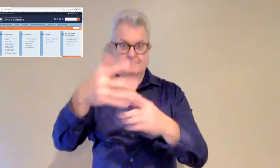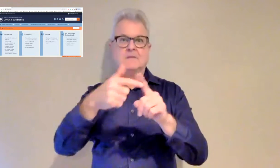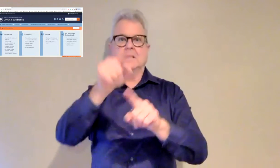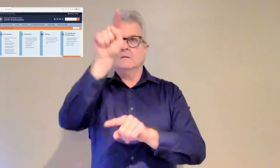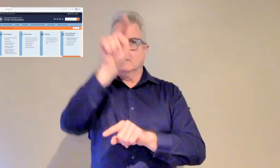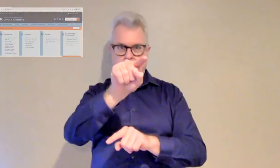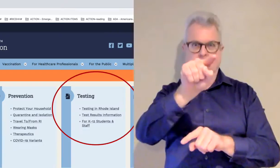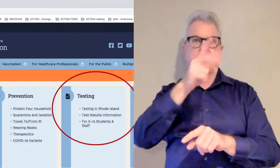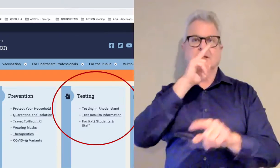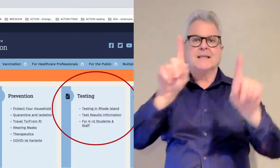Once you type in that website,